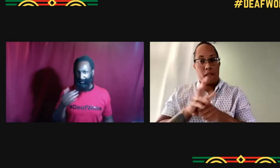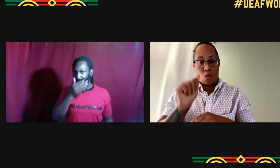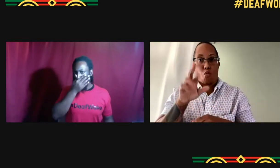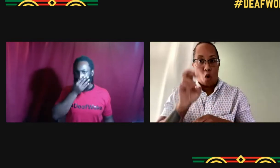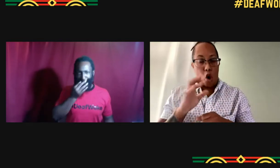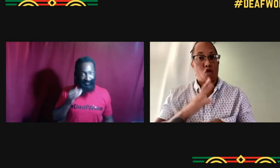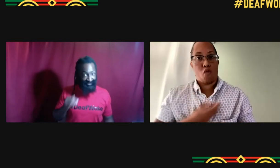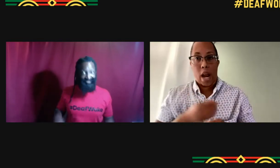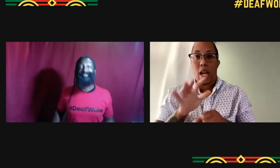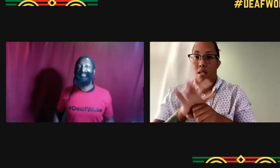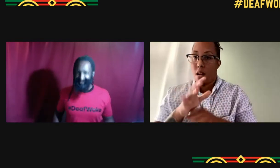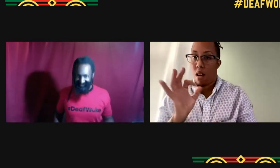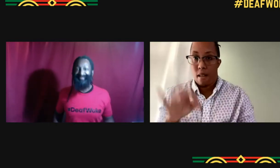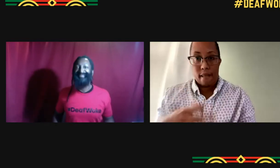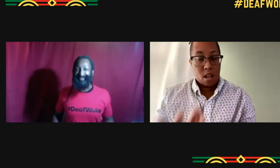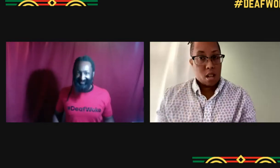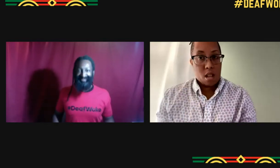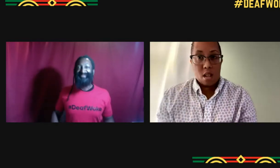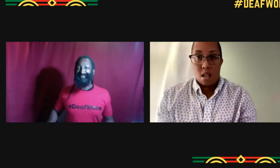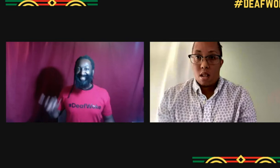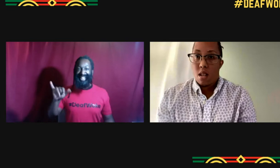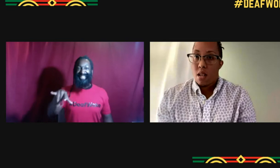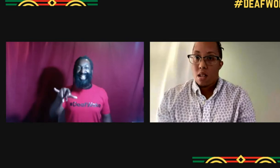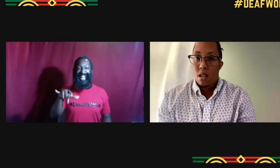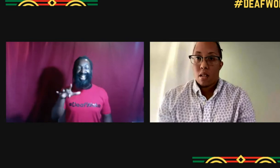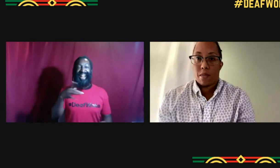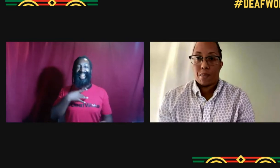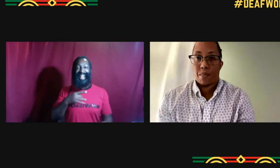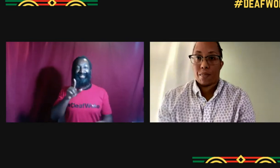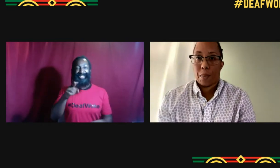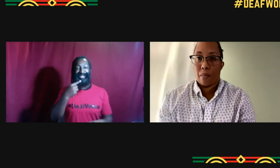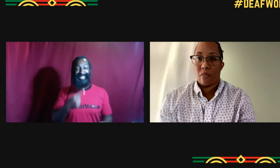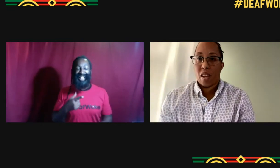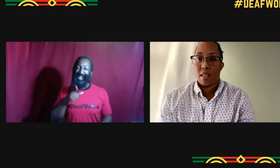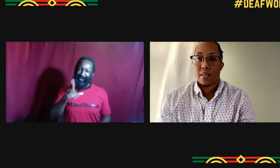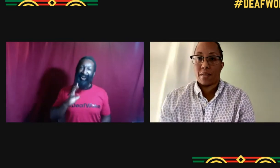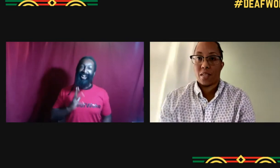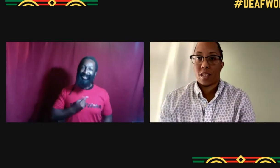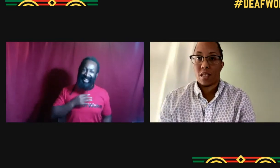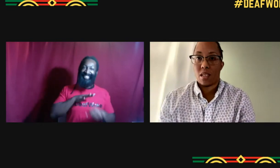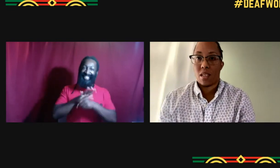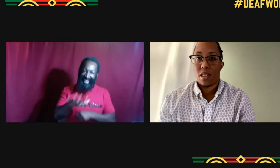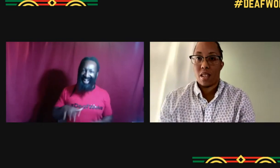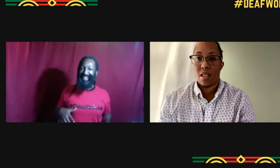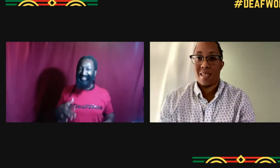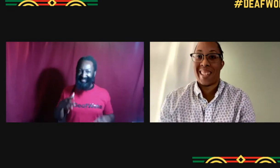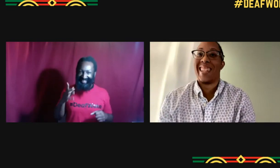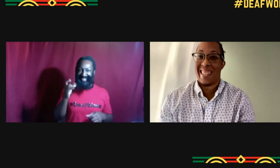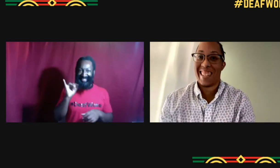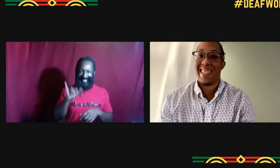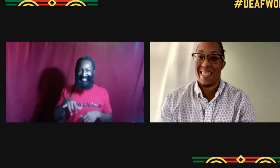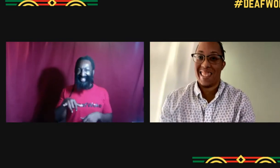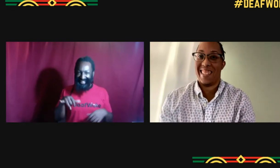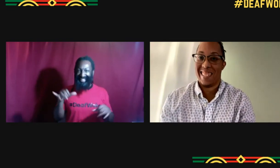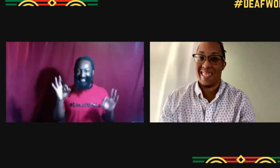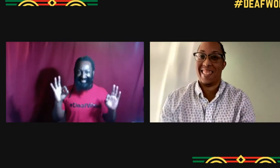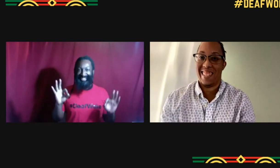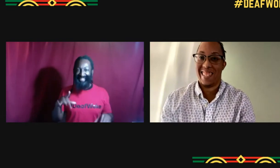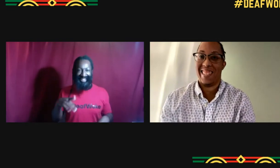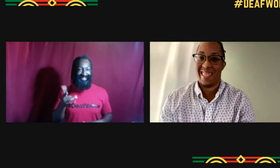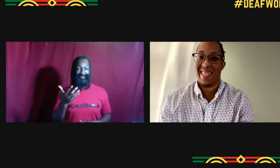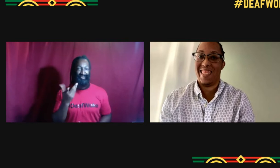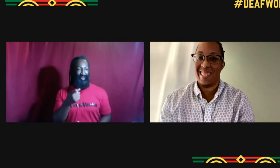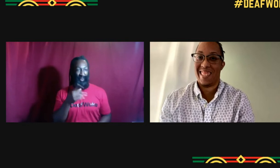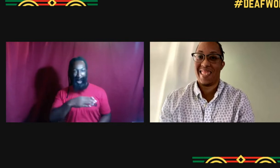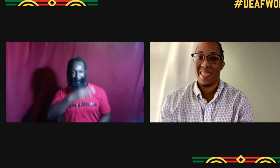body in the trans experience. You know, you are always trans enough as soon as you say you are. No, I like you. I like what you said. You know, you're